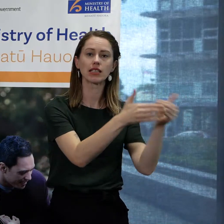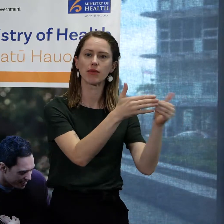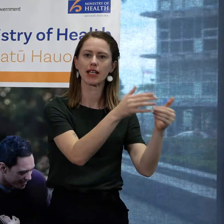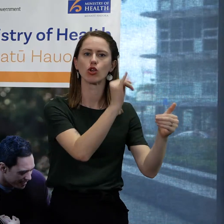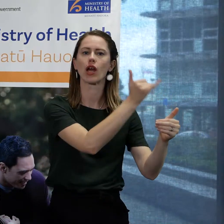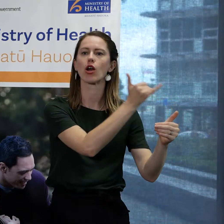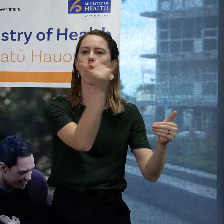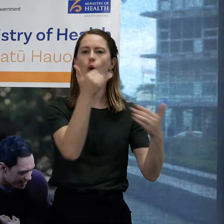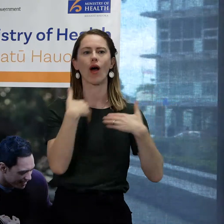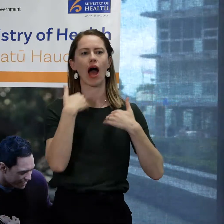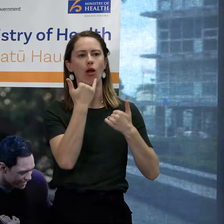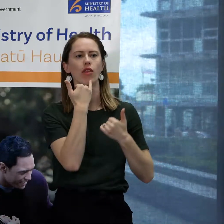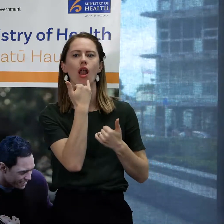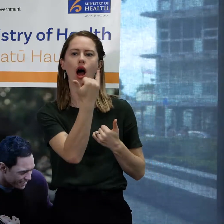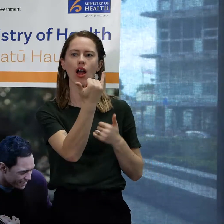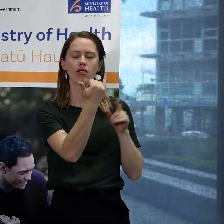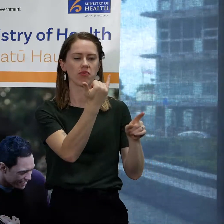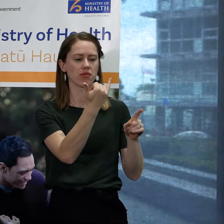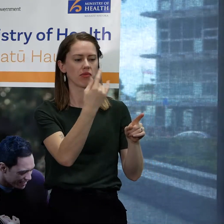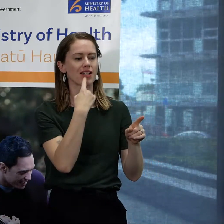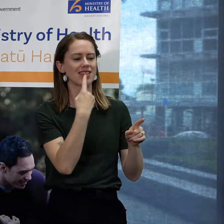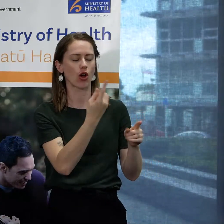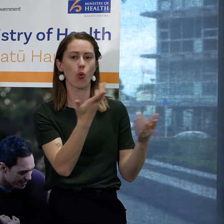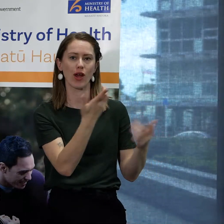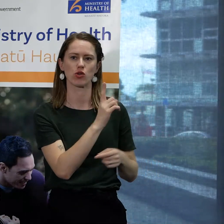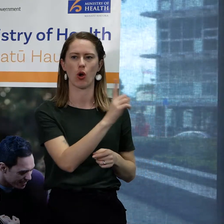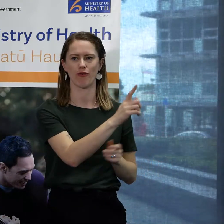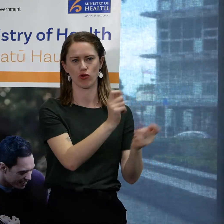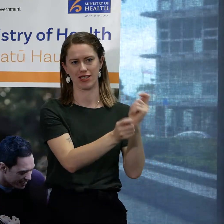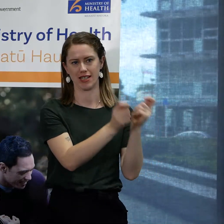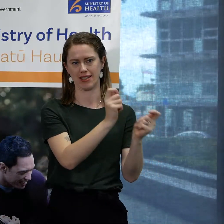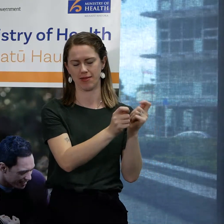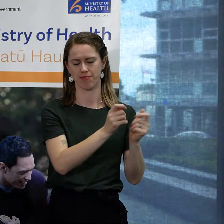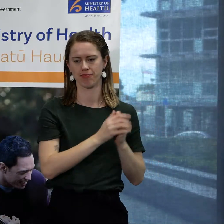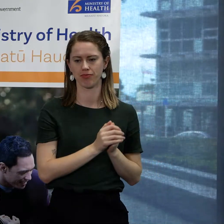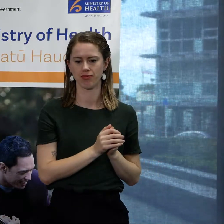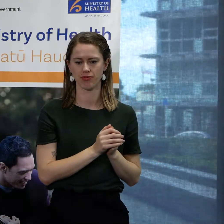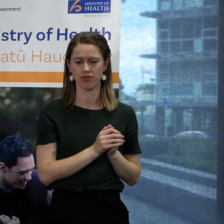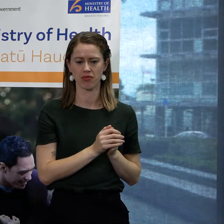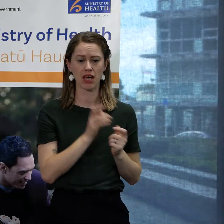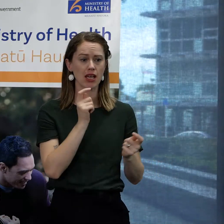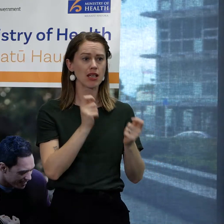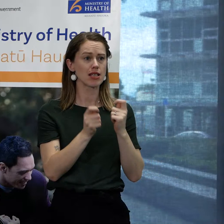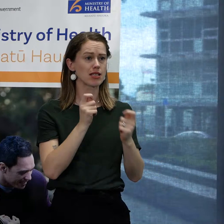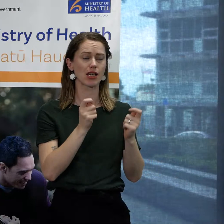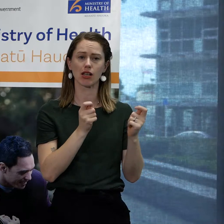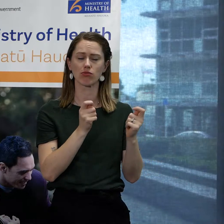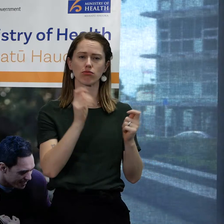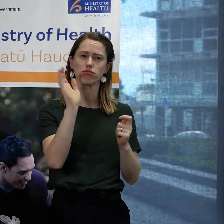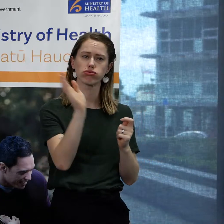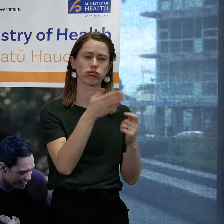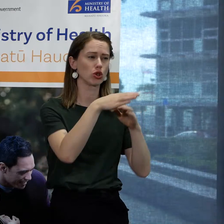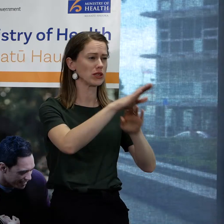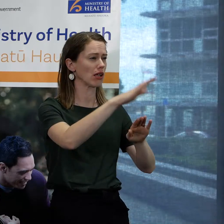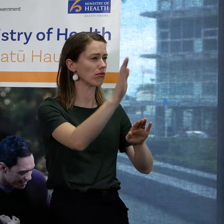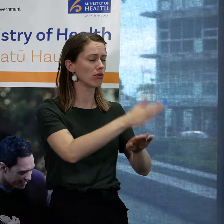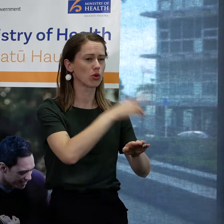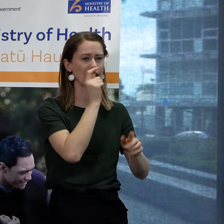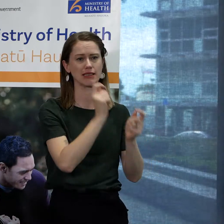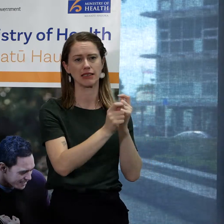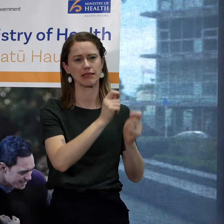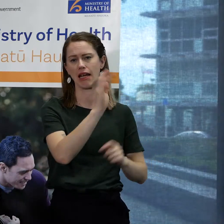They will be able to give you advice, including on where you can get a test. Testing will be available throughout the country over the long